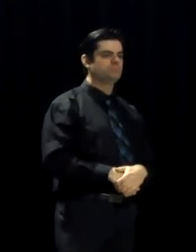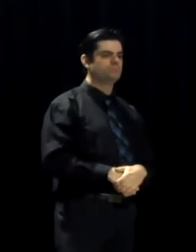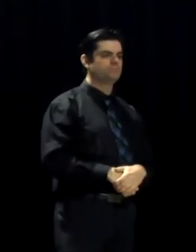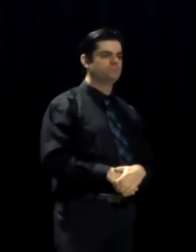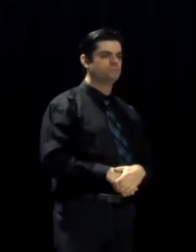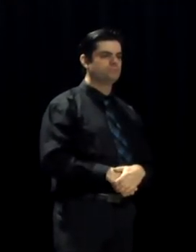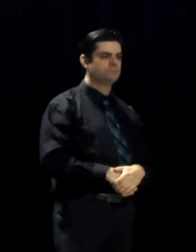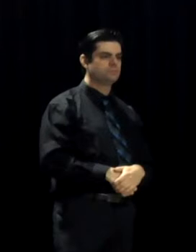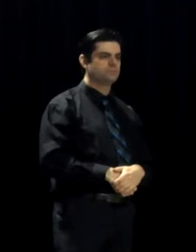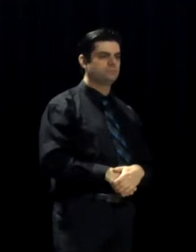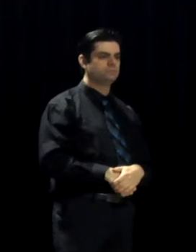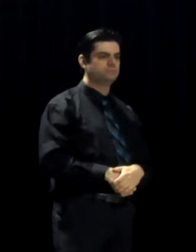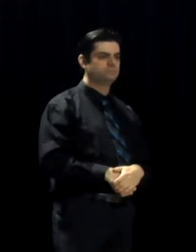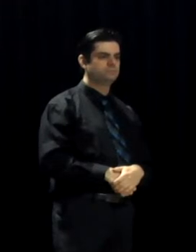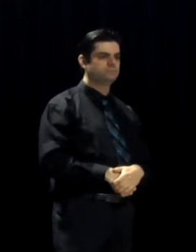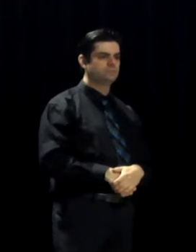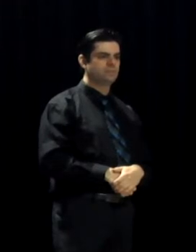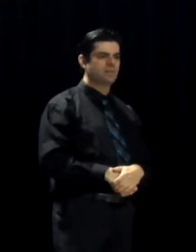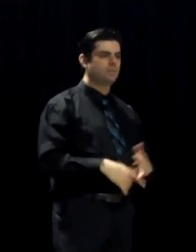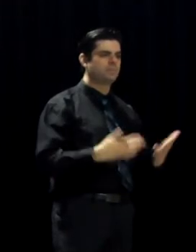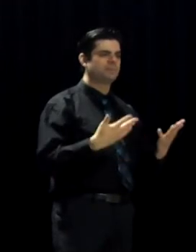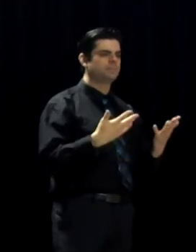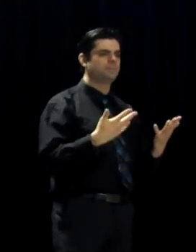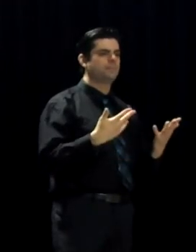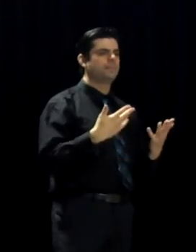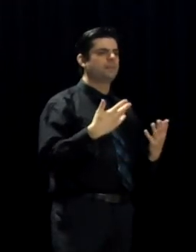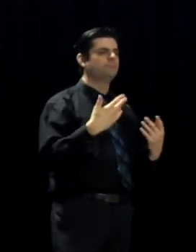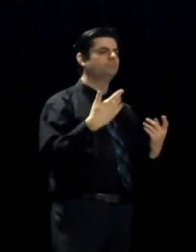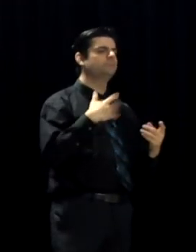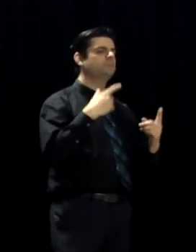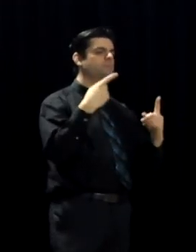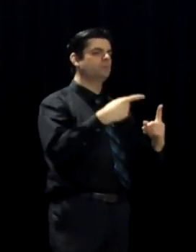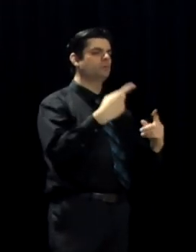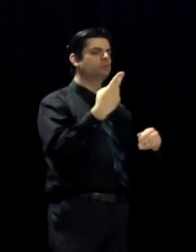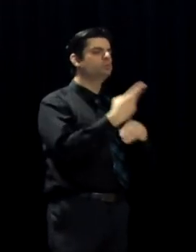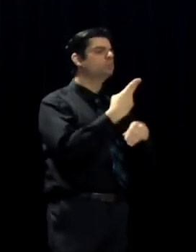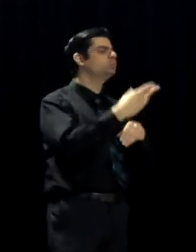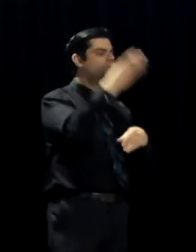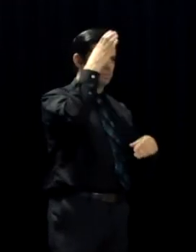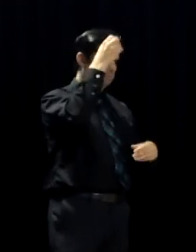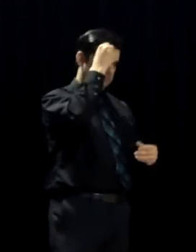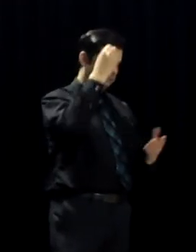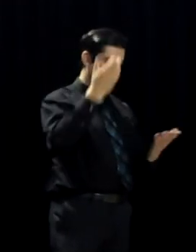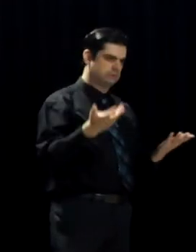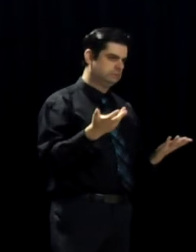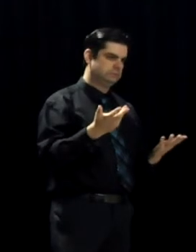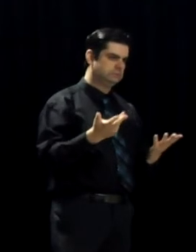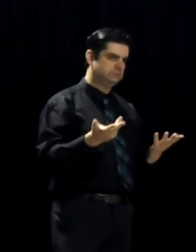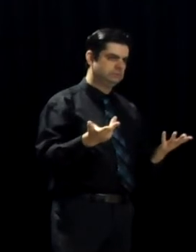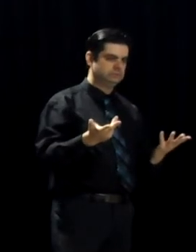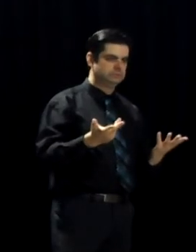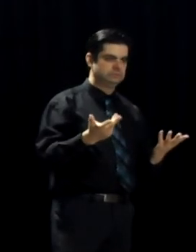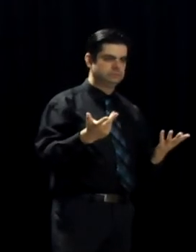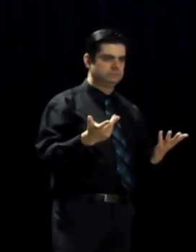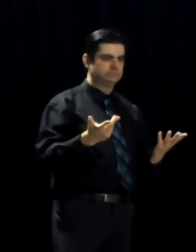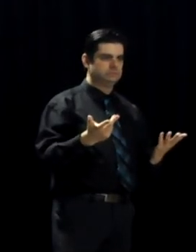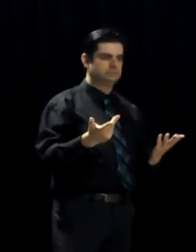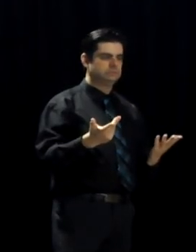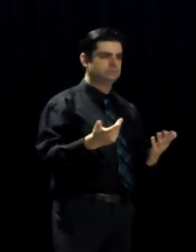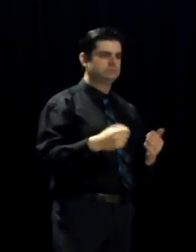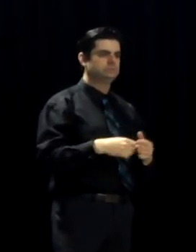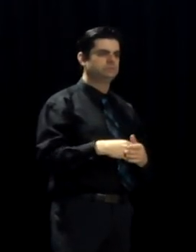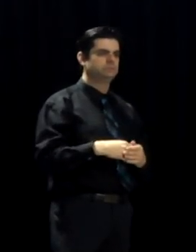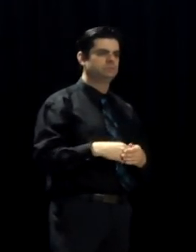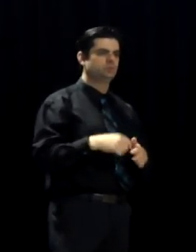of, let's just use common sense, and let's put ourselves in a position where we gradually bring things back to where we